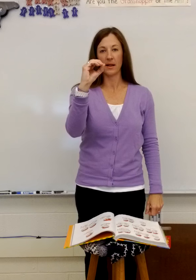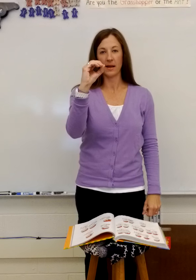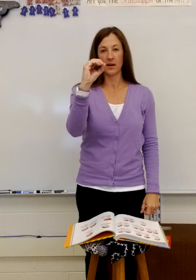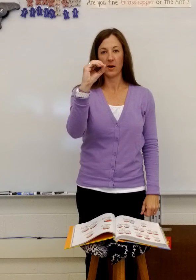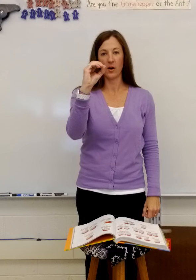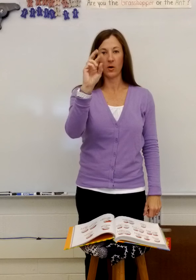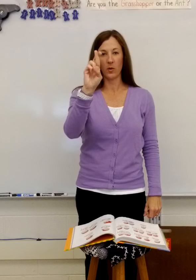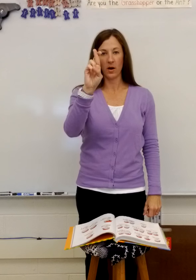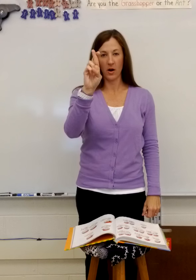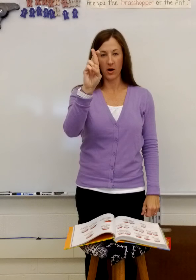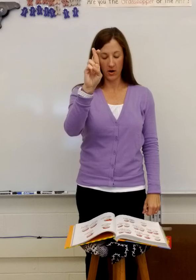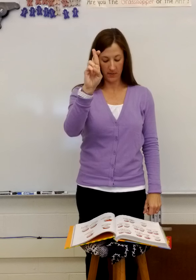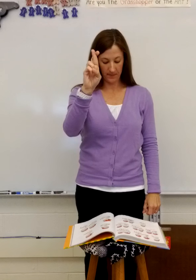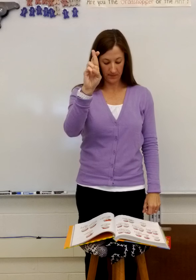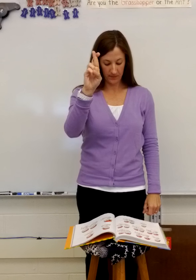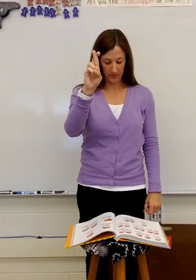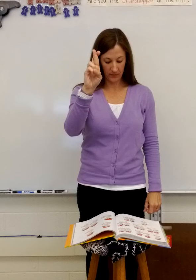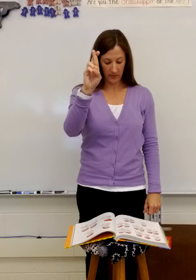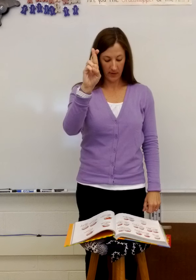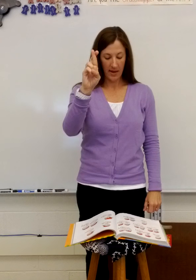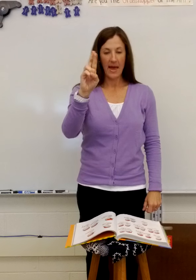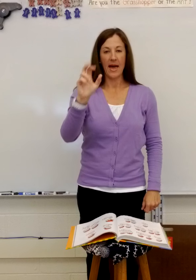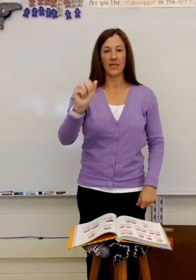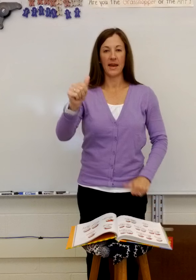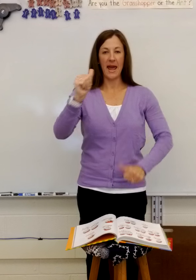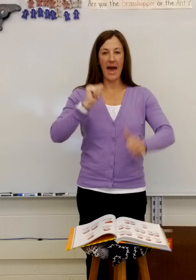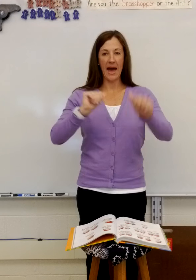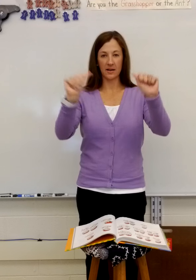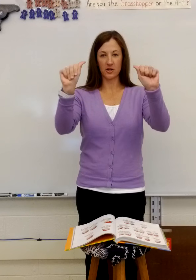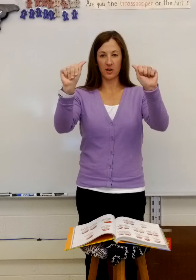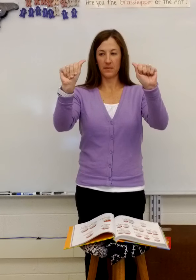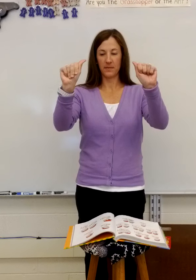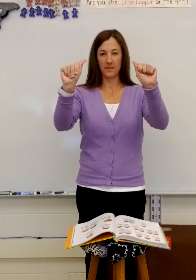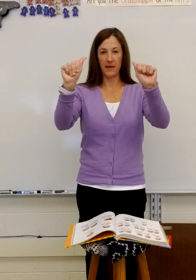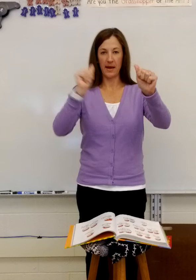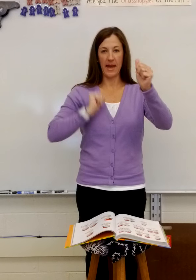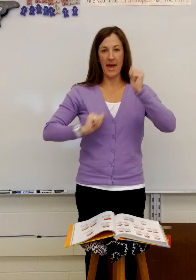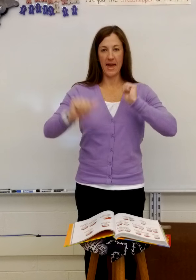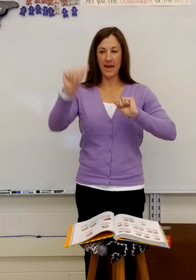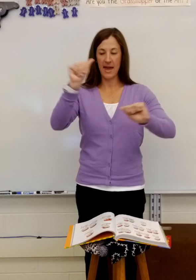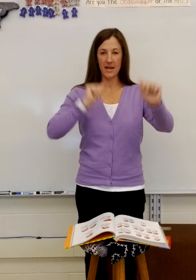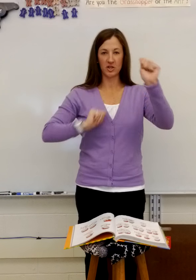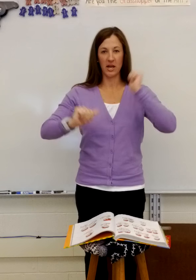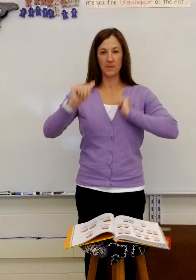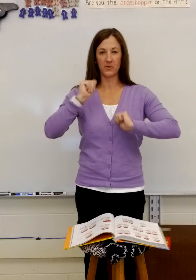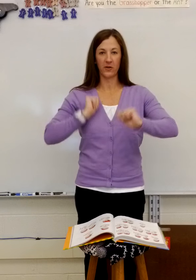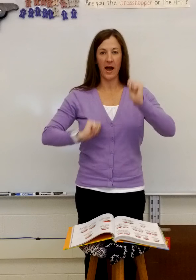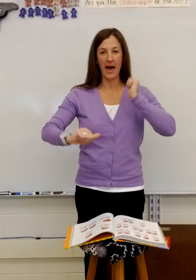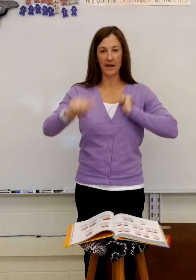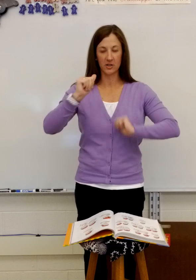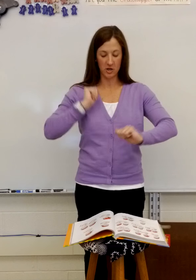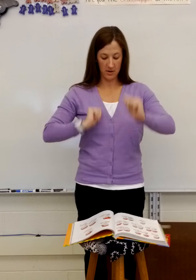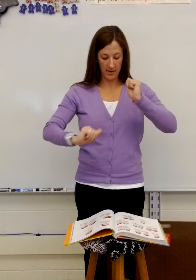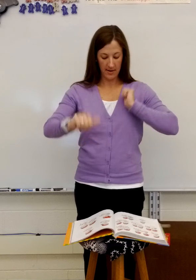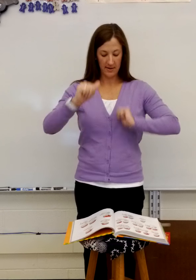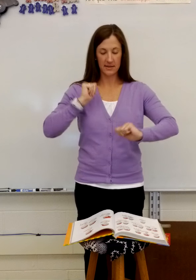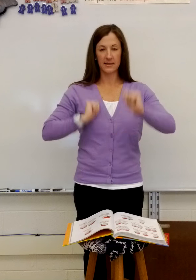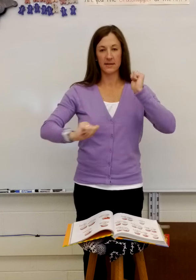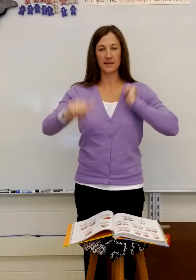it. O-R. And then actor. Make A hand shapes for actor. This is the sign